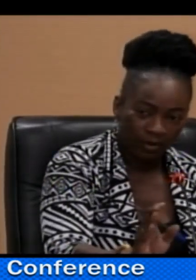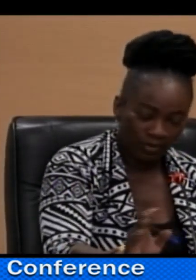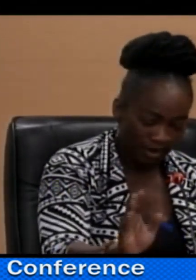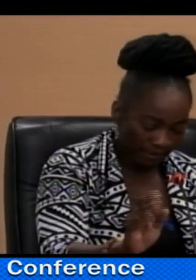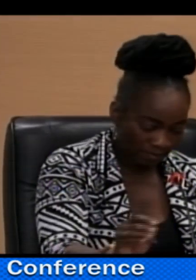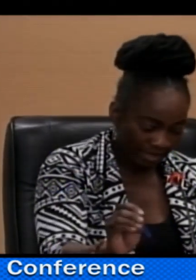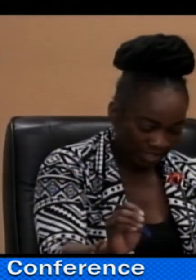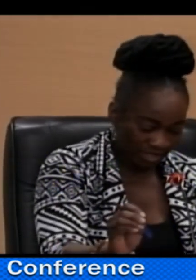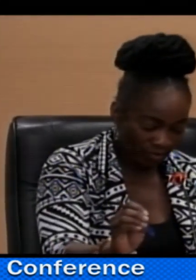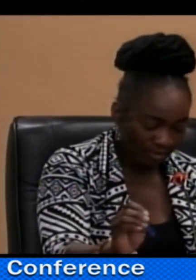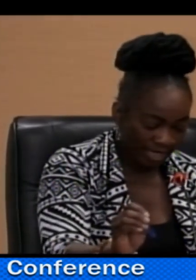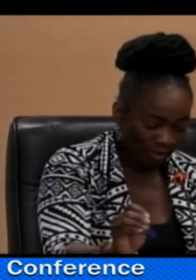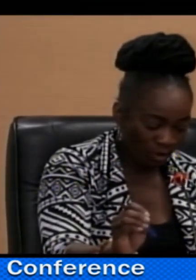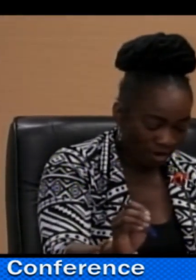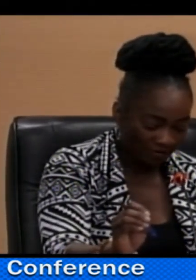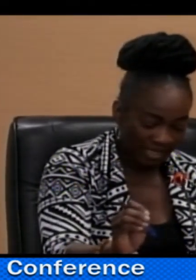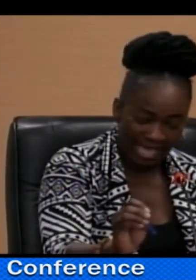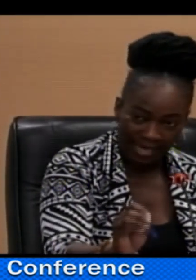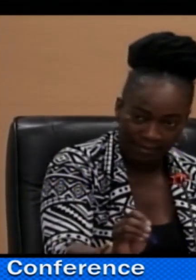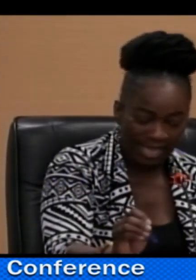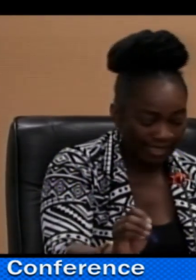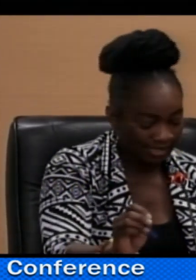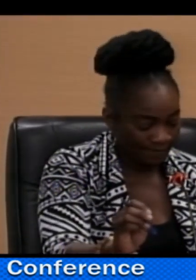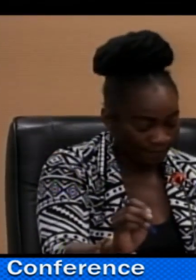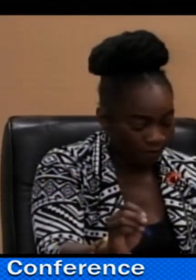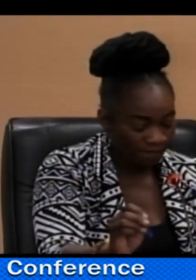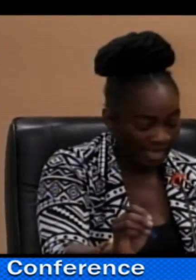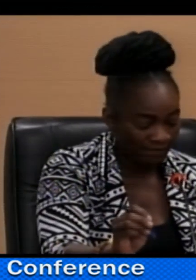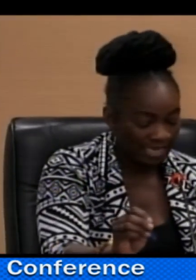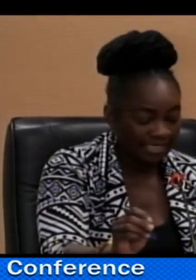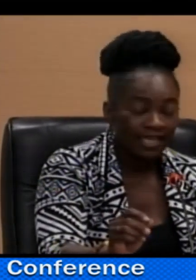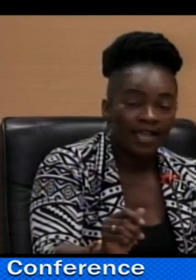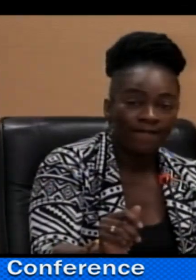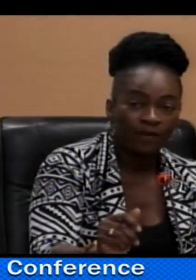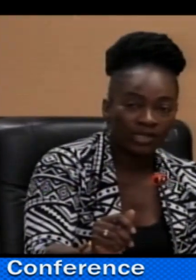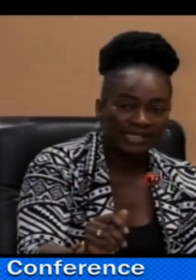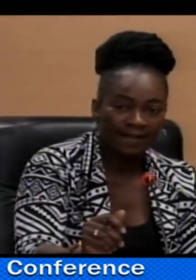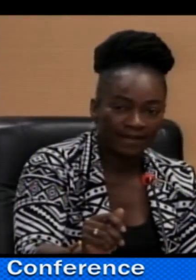here. Before we wrap up, let's just remind you of the helplines: